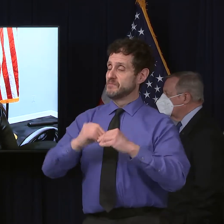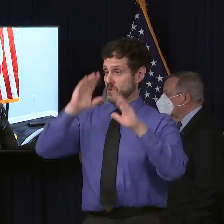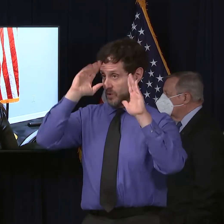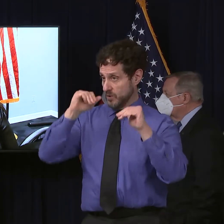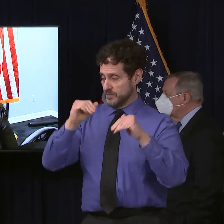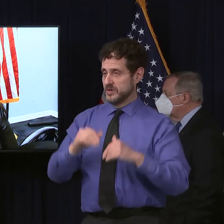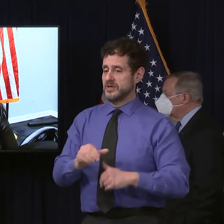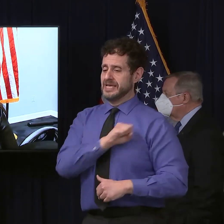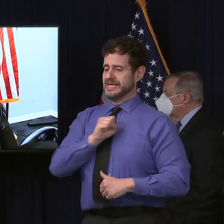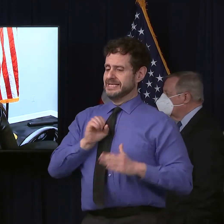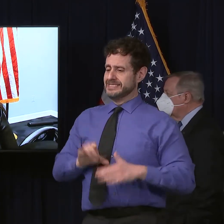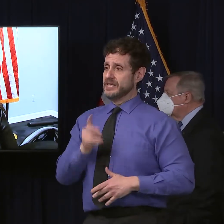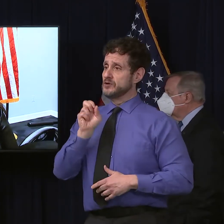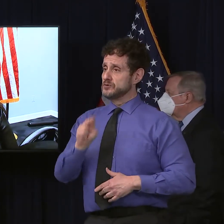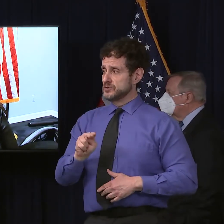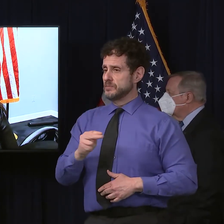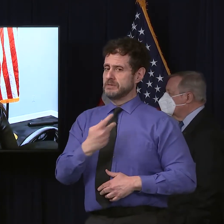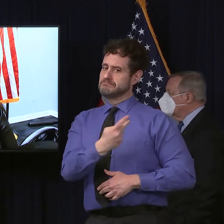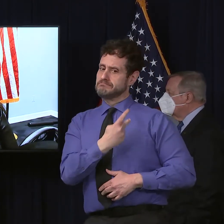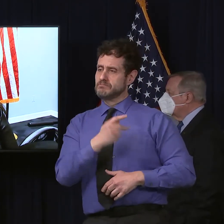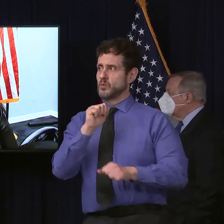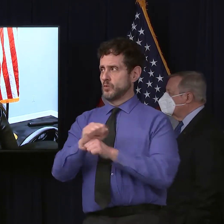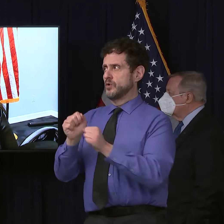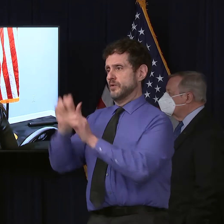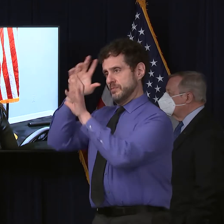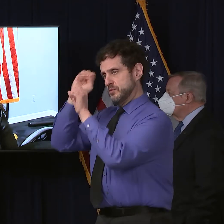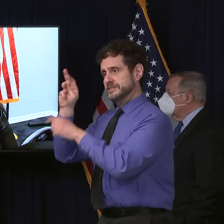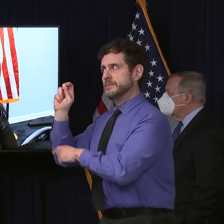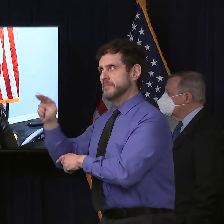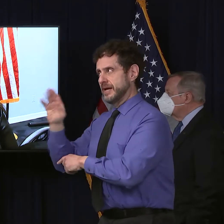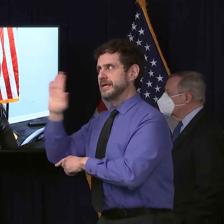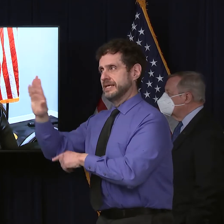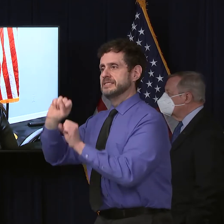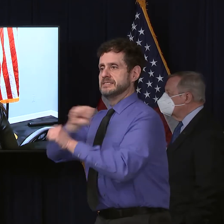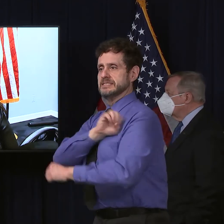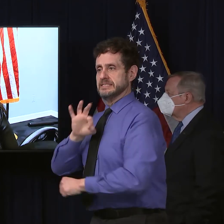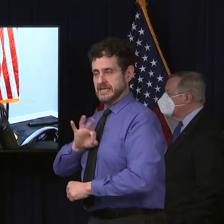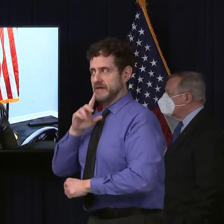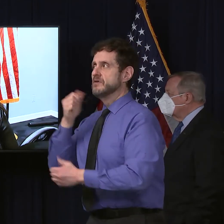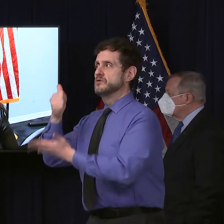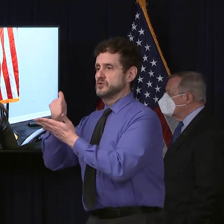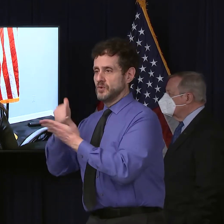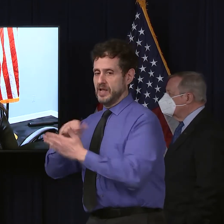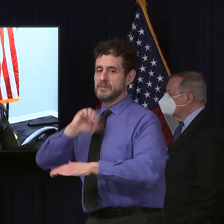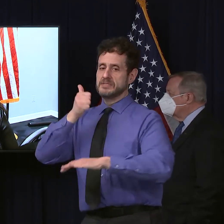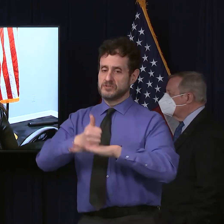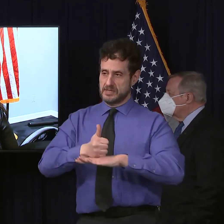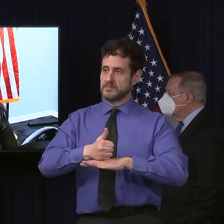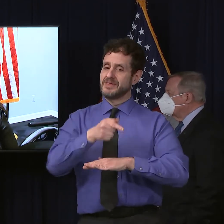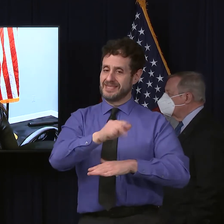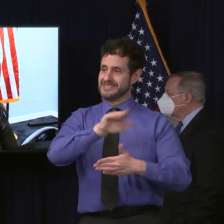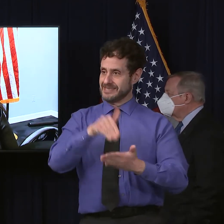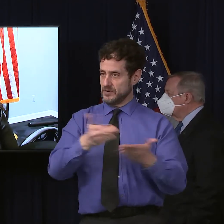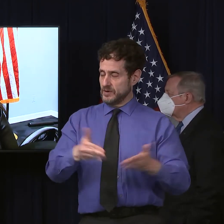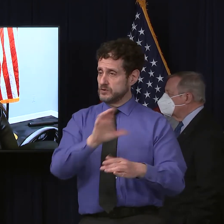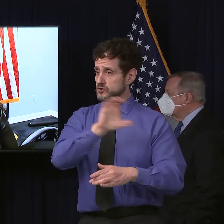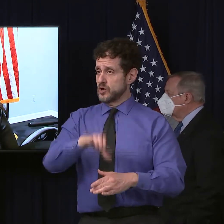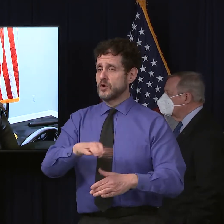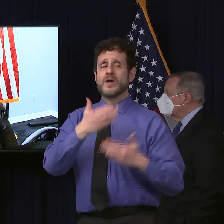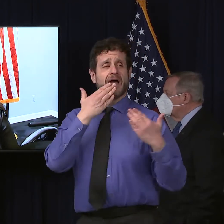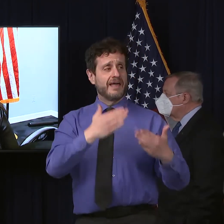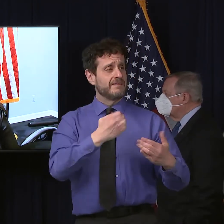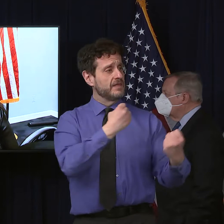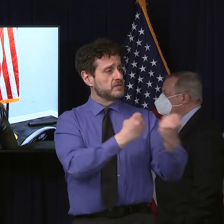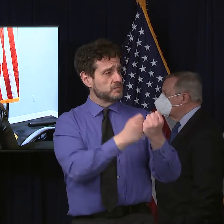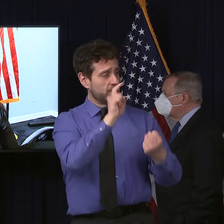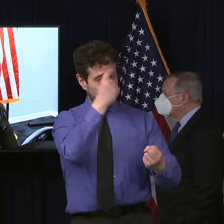I worked closely with the Biden administration to help bring this facility to Chicago. And I'm so thankful for the support of Governor Pritzker,